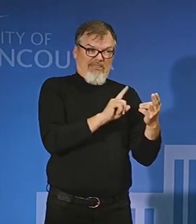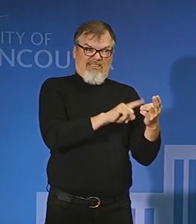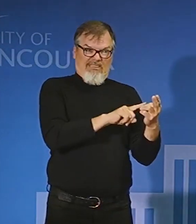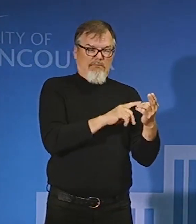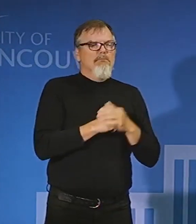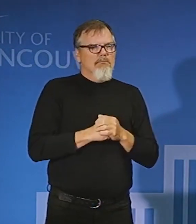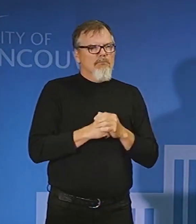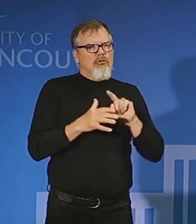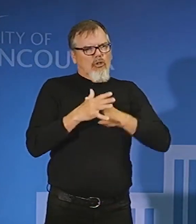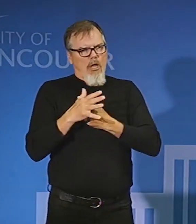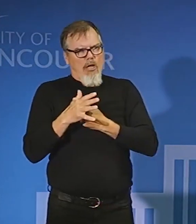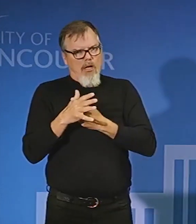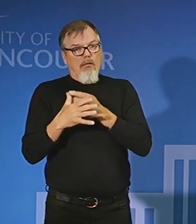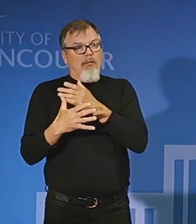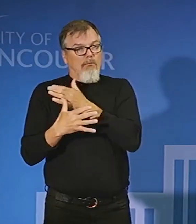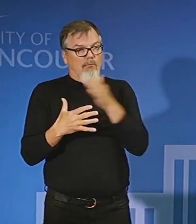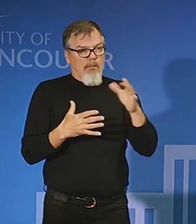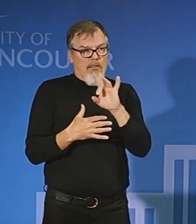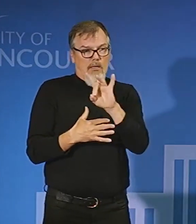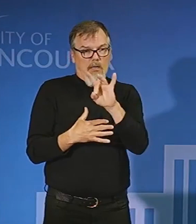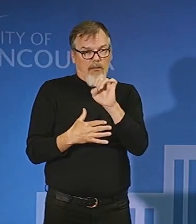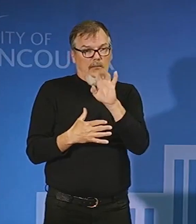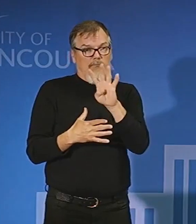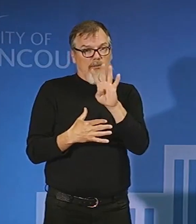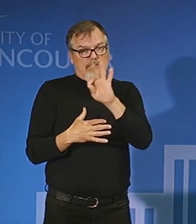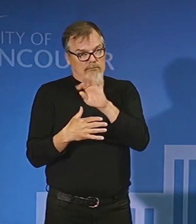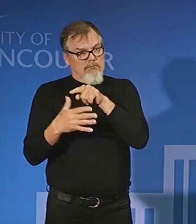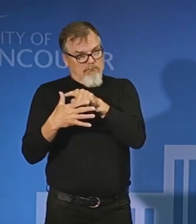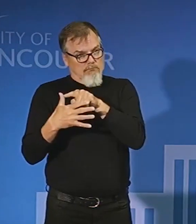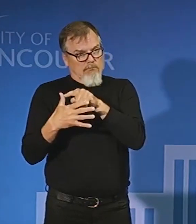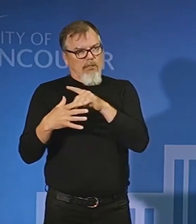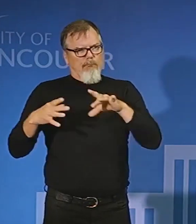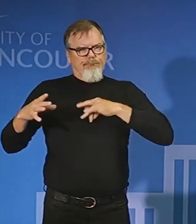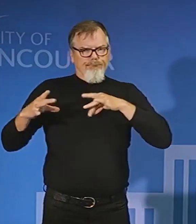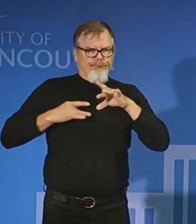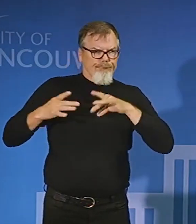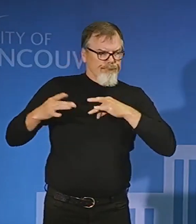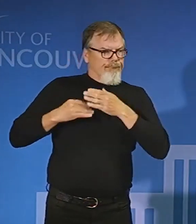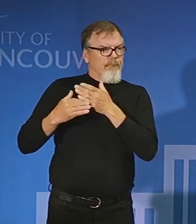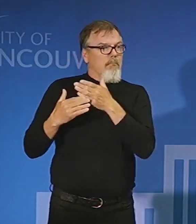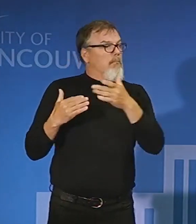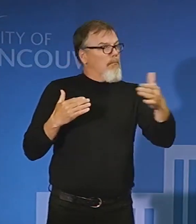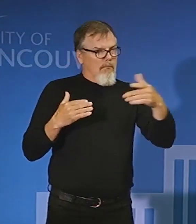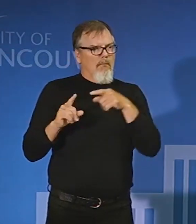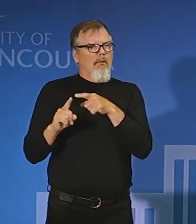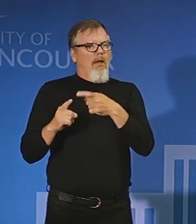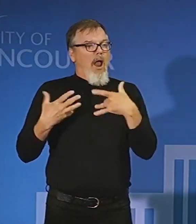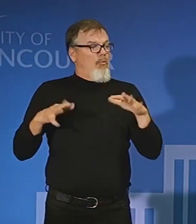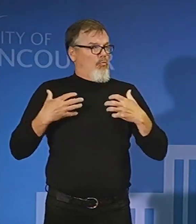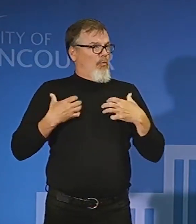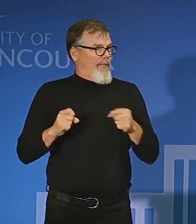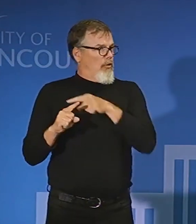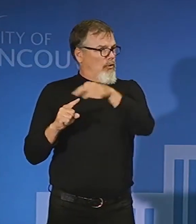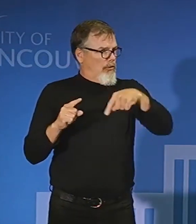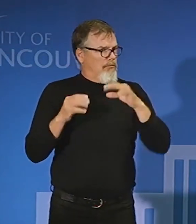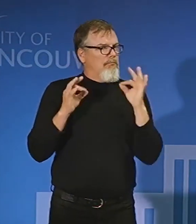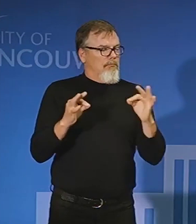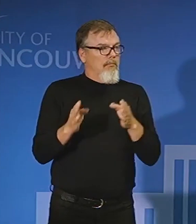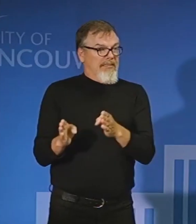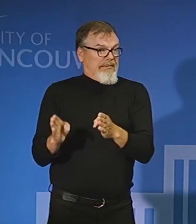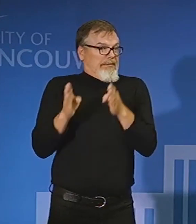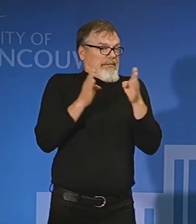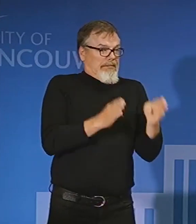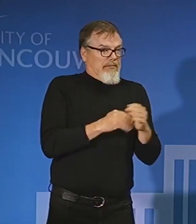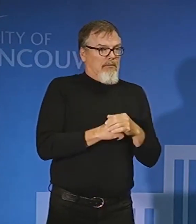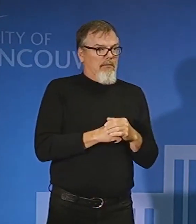898 cases in Vancouver Coastal Health. The vast majority of those cases have now recovered. Of those cases, 19% have been